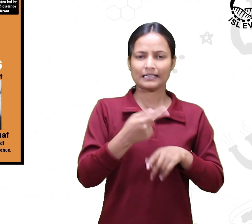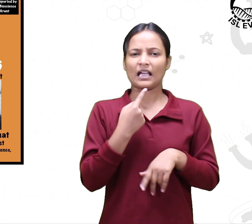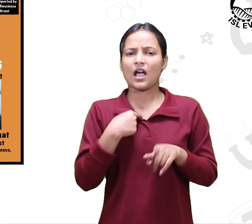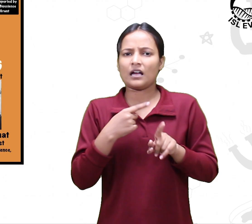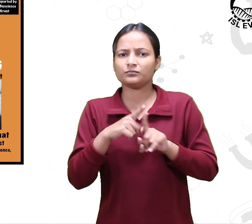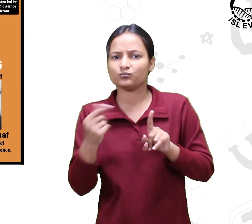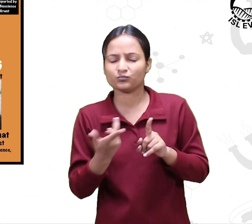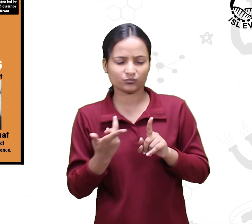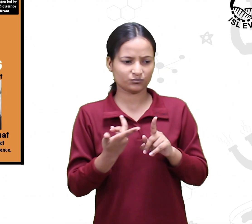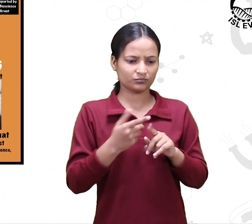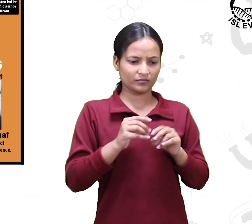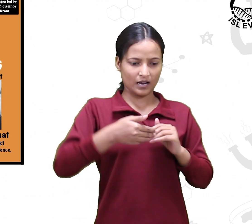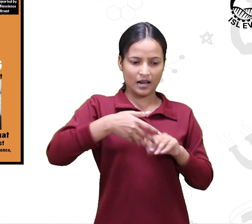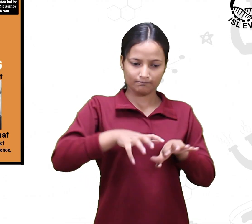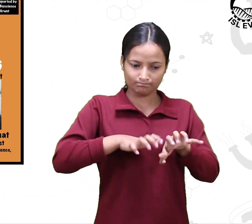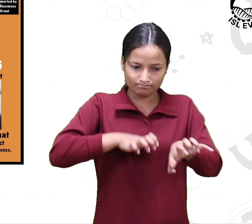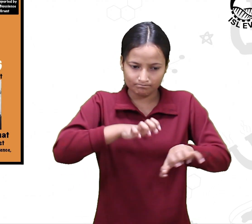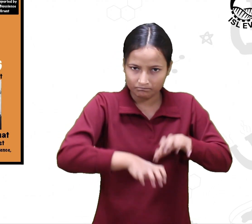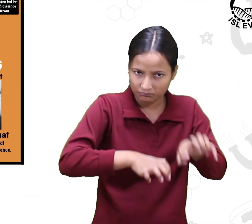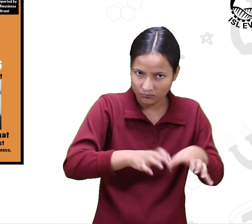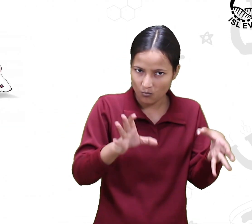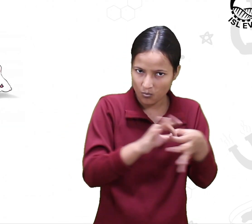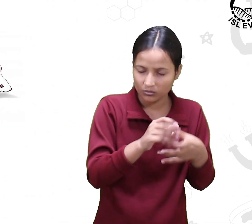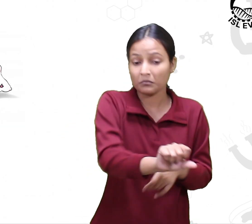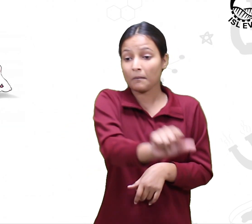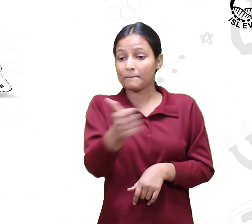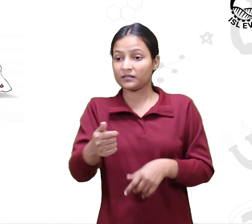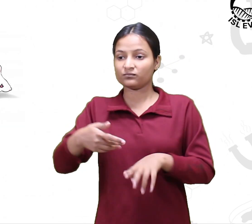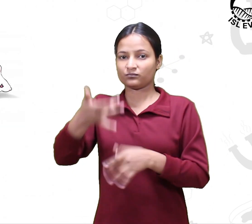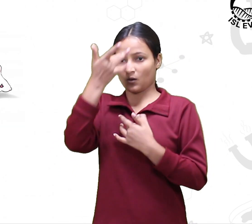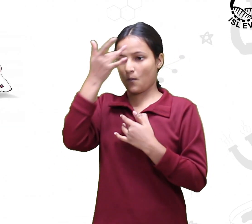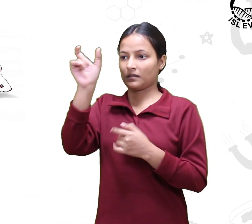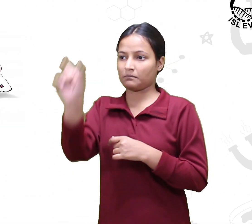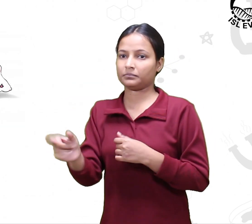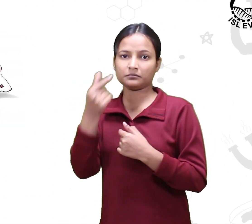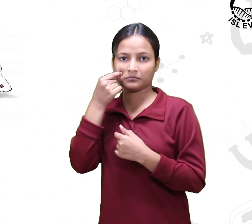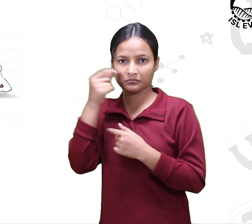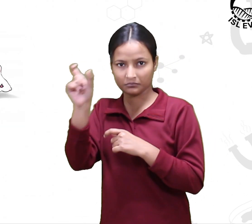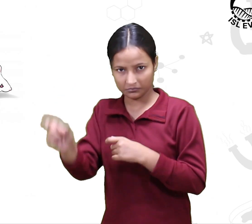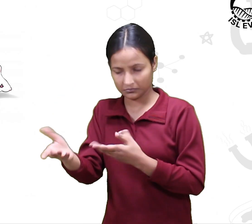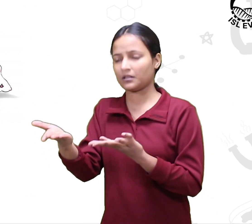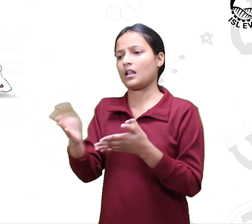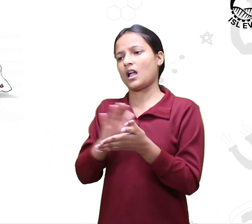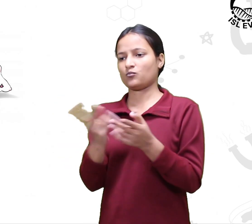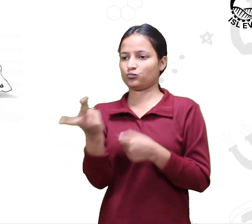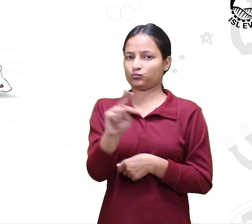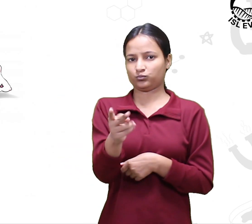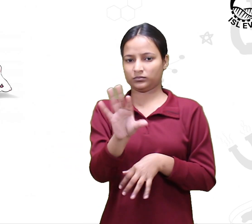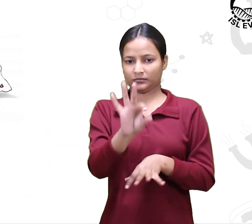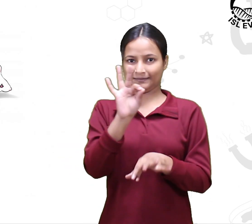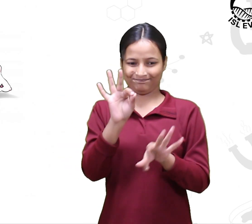from animals, which act as good model systems. We believe act as good model systems for the cancers we get. For